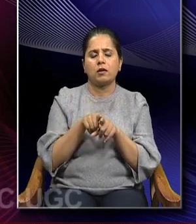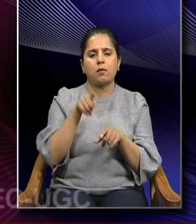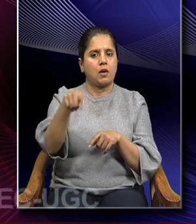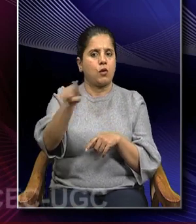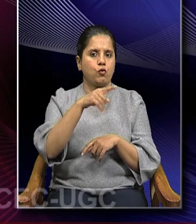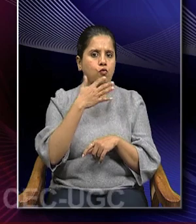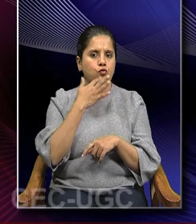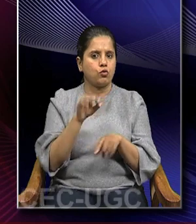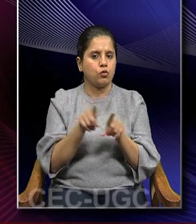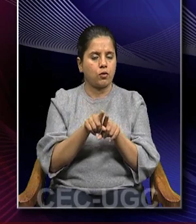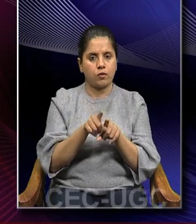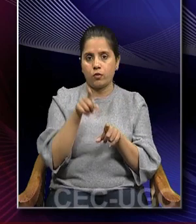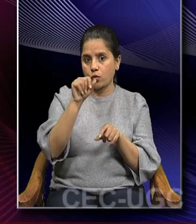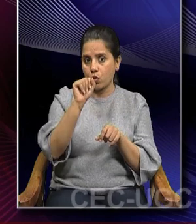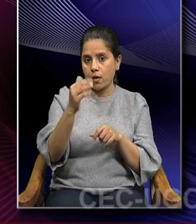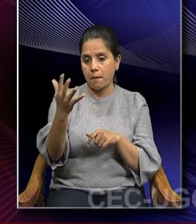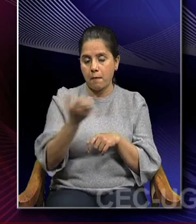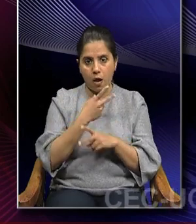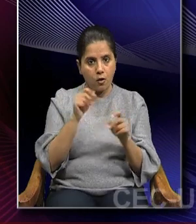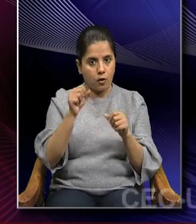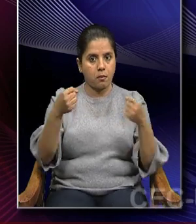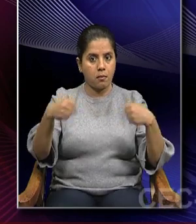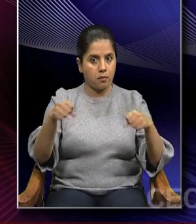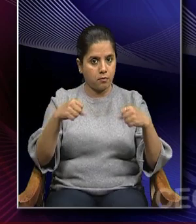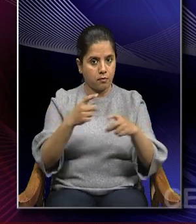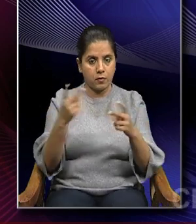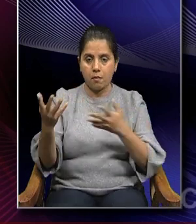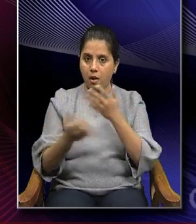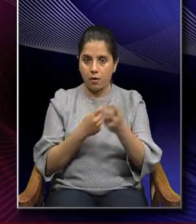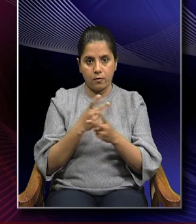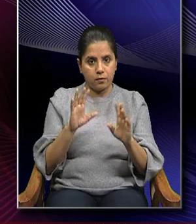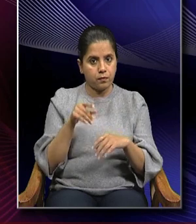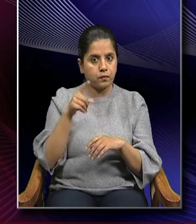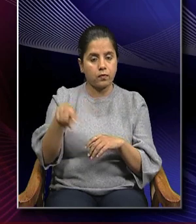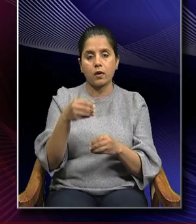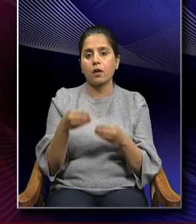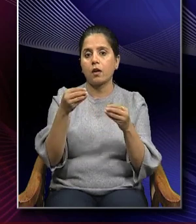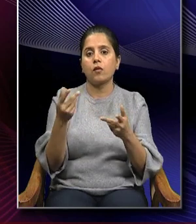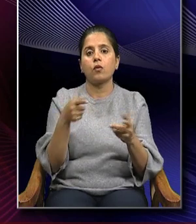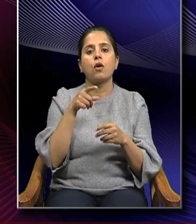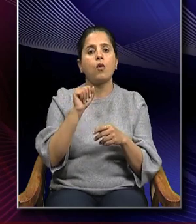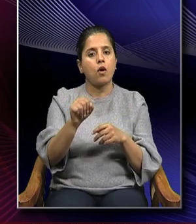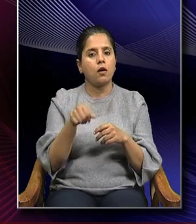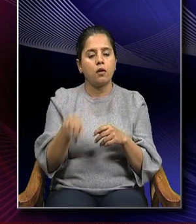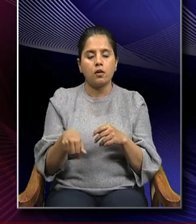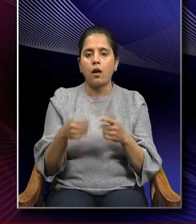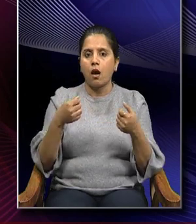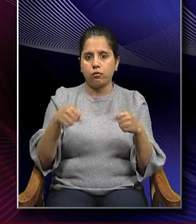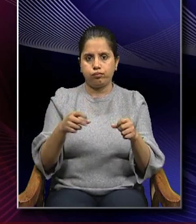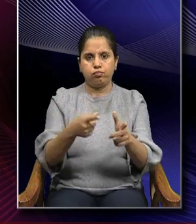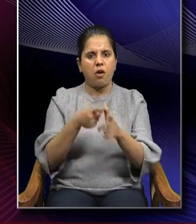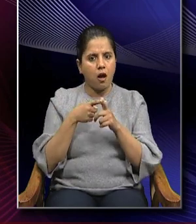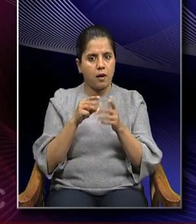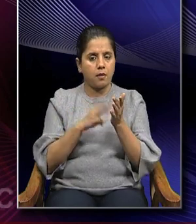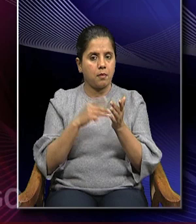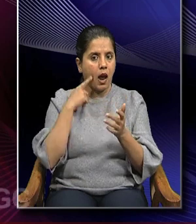actually when you are buying a motorcycle or motorbike, they are actually giving you their mileage, because people ask